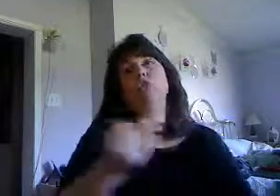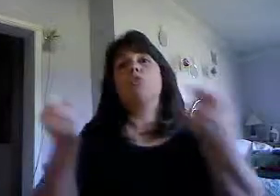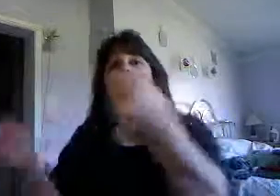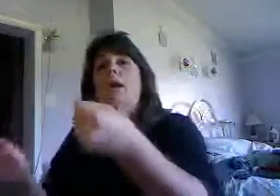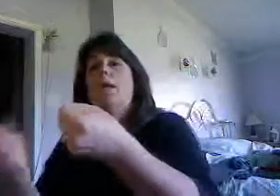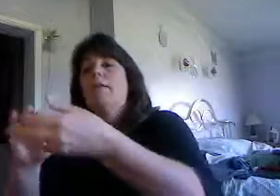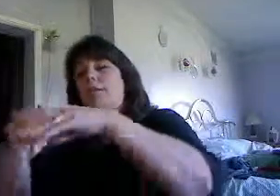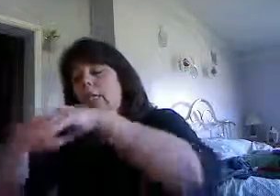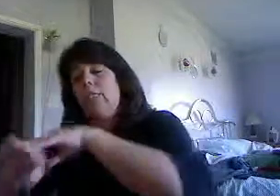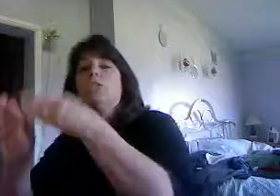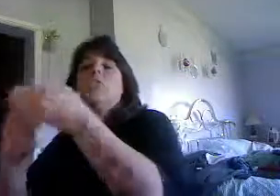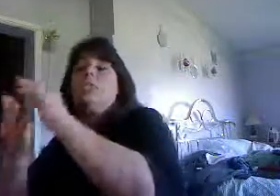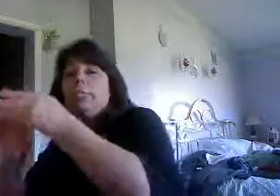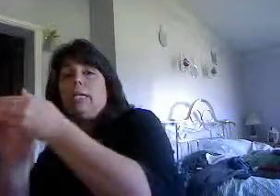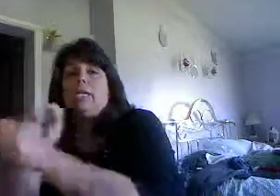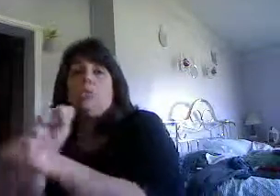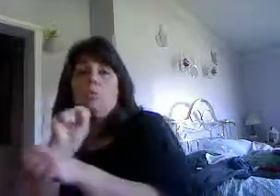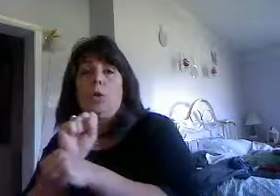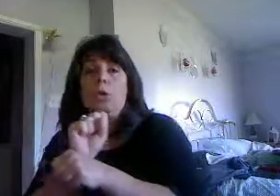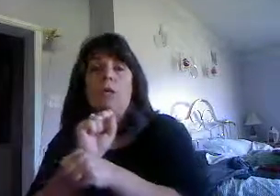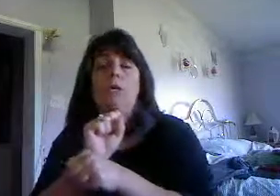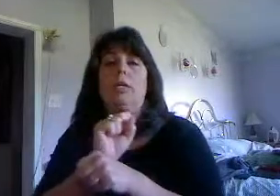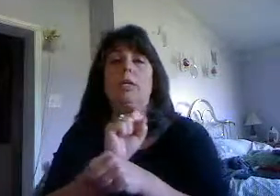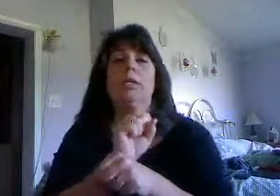incomes, families also spent money on automobiles.